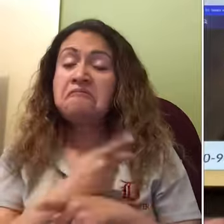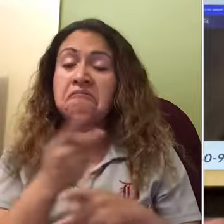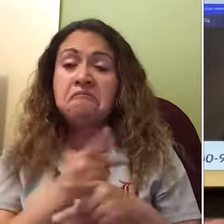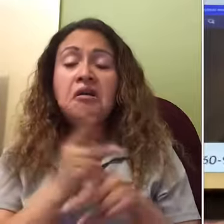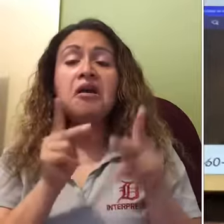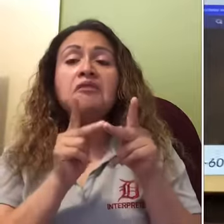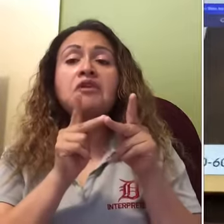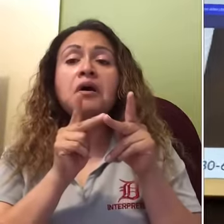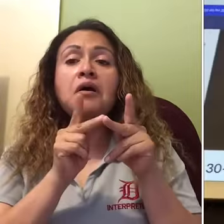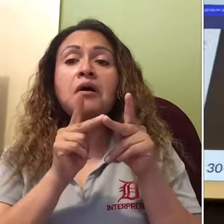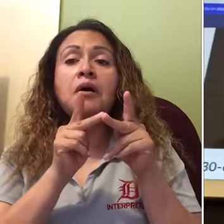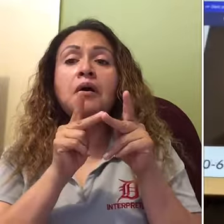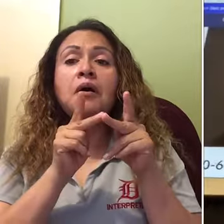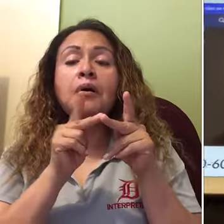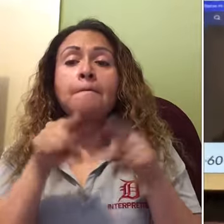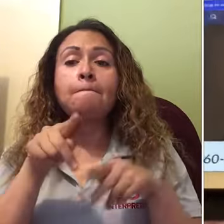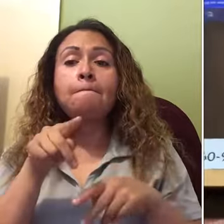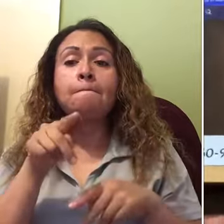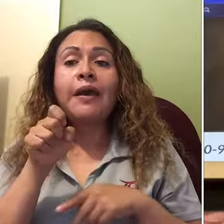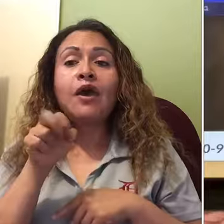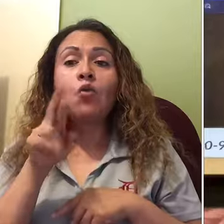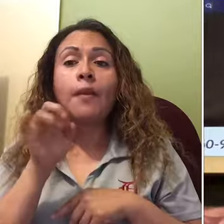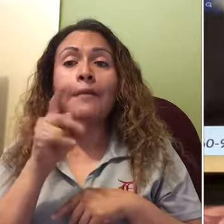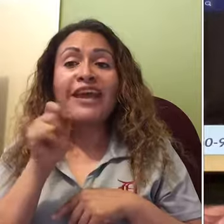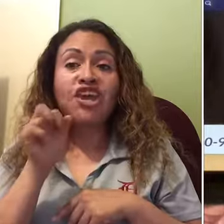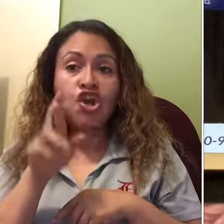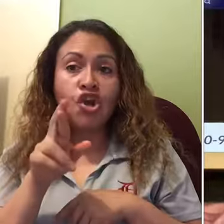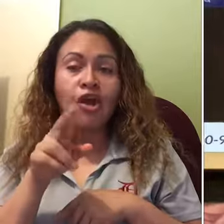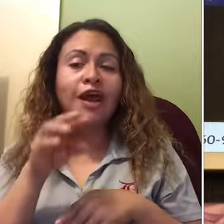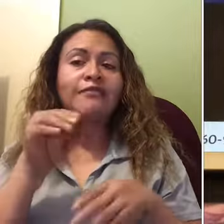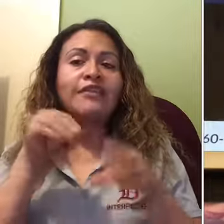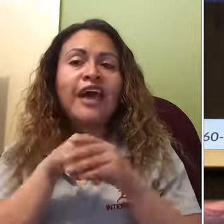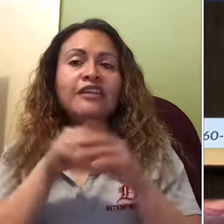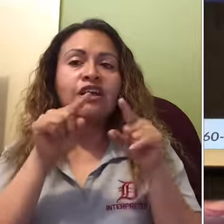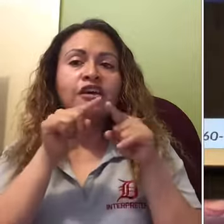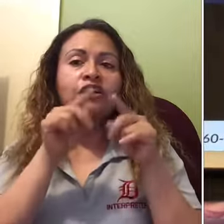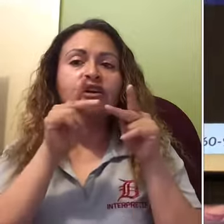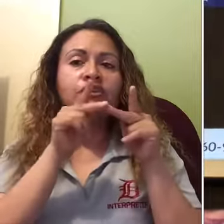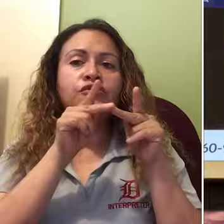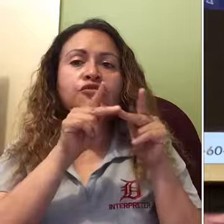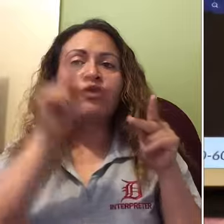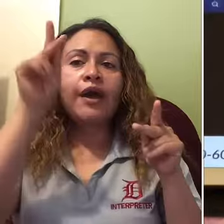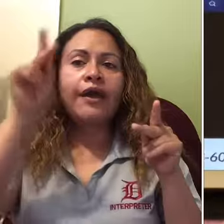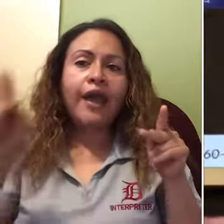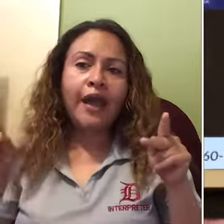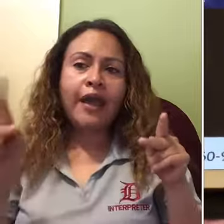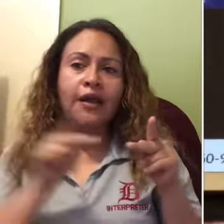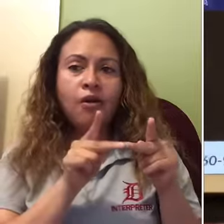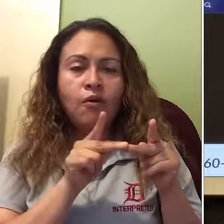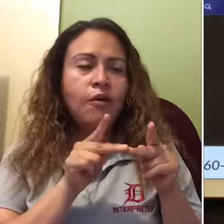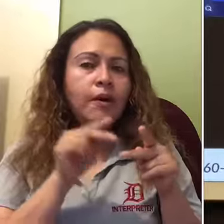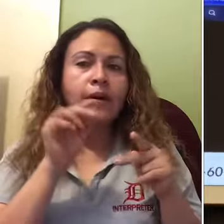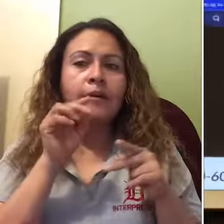perimeter. We figured out the perimeter of this inner triangle, BED, right there.